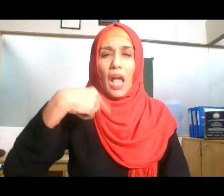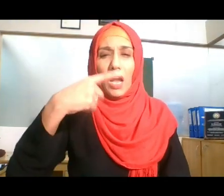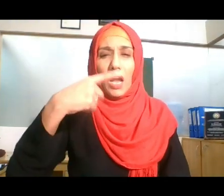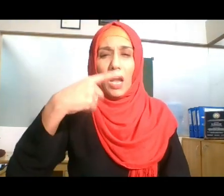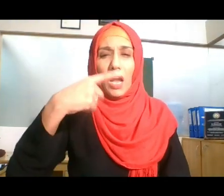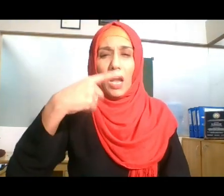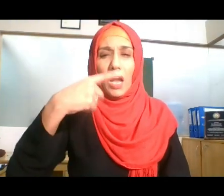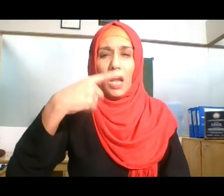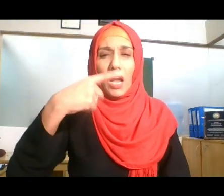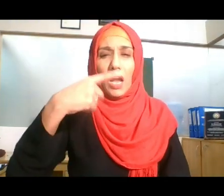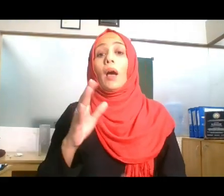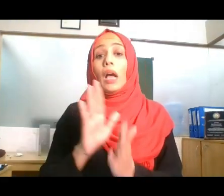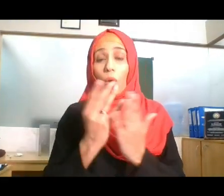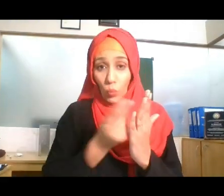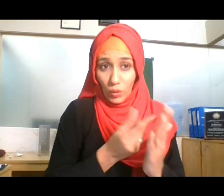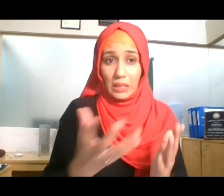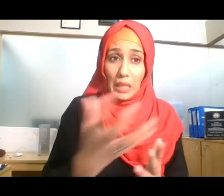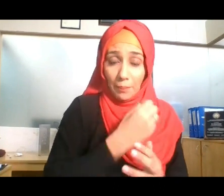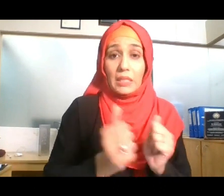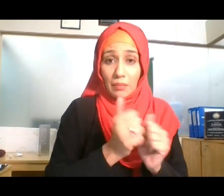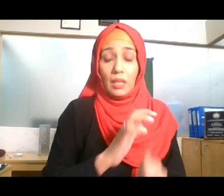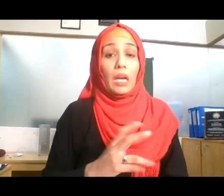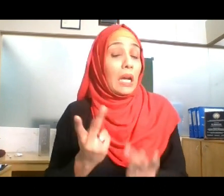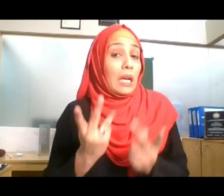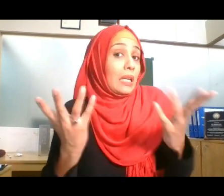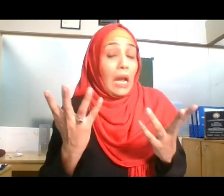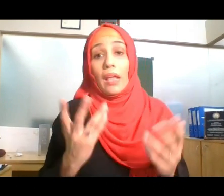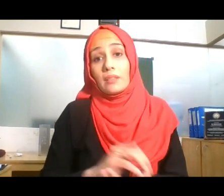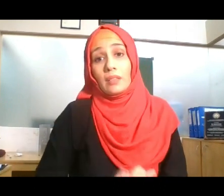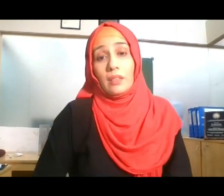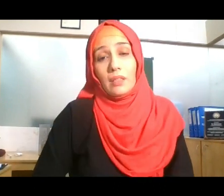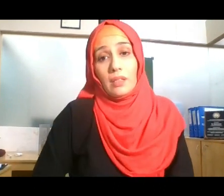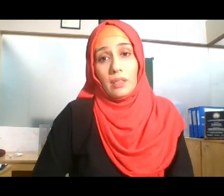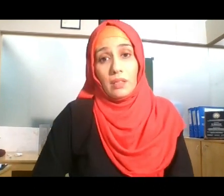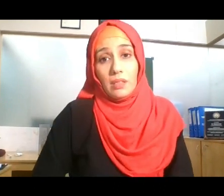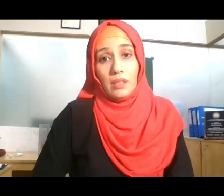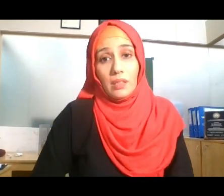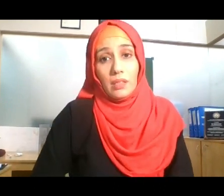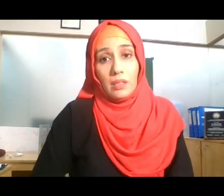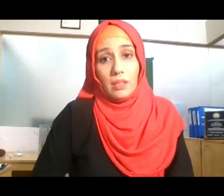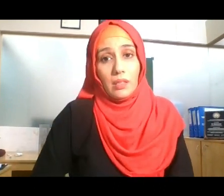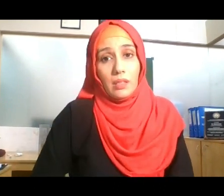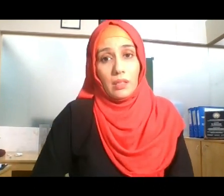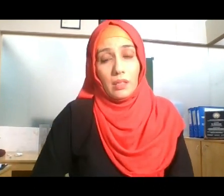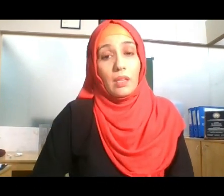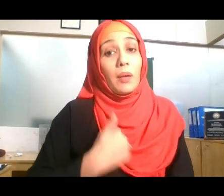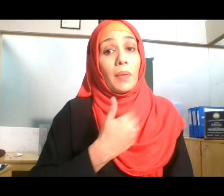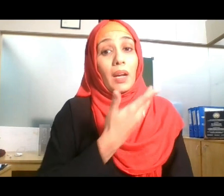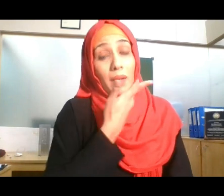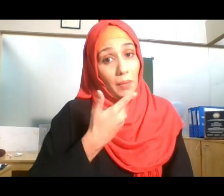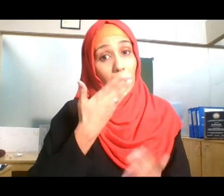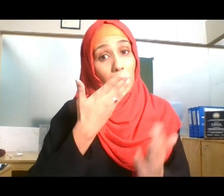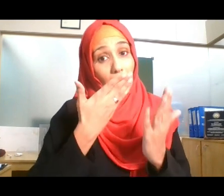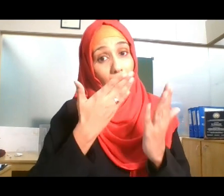available and accessible to me. But how unfortunate is this, that if I want to read my